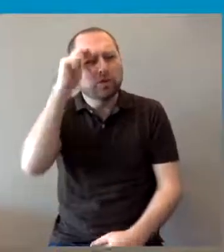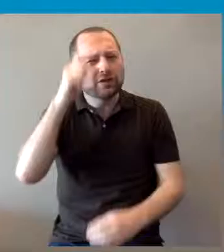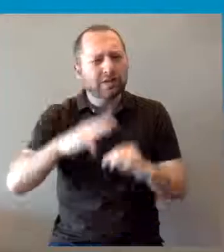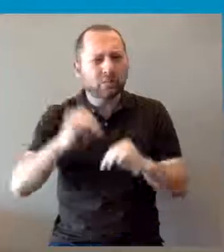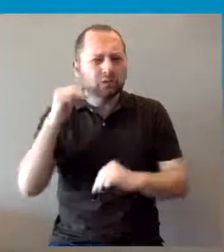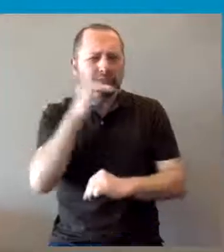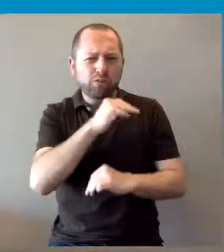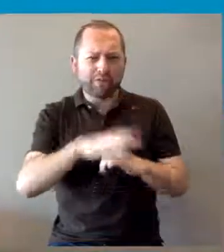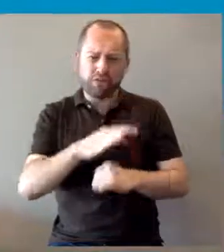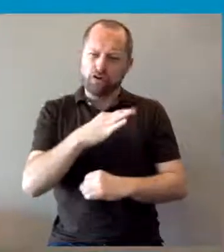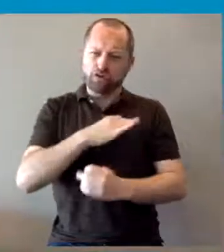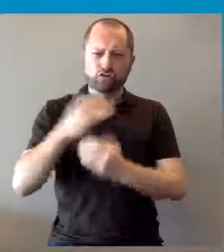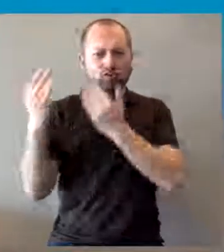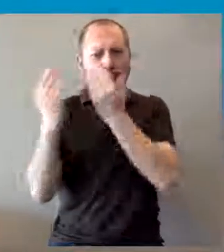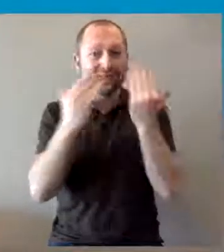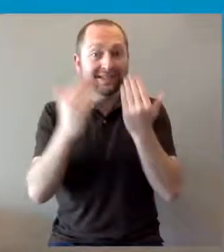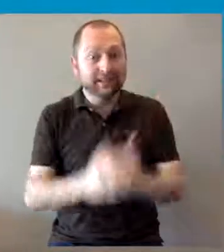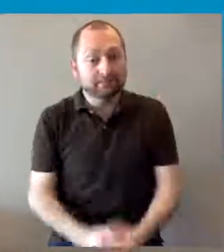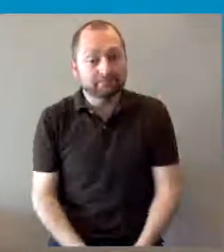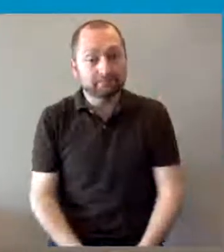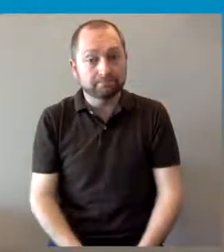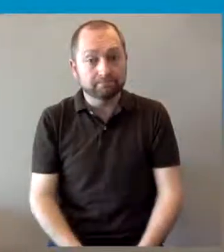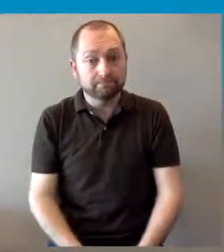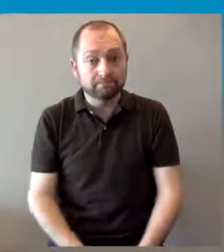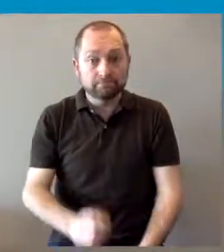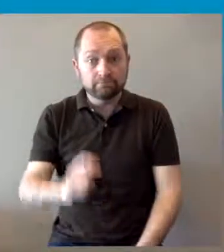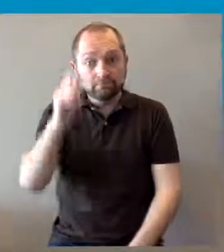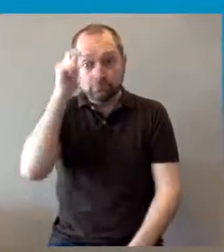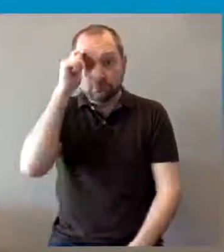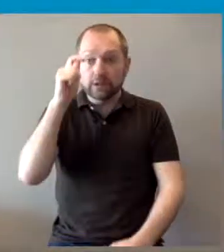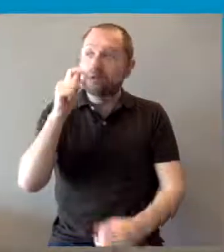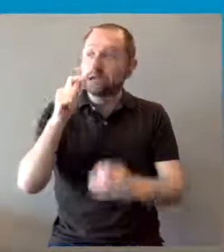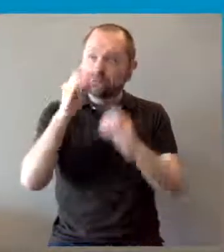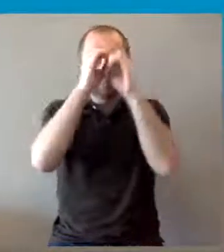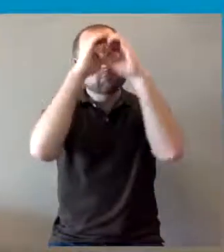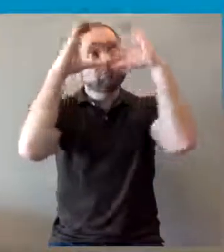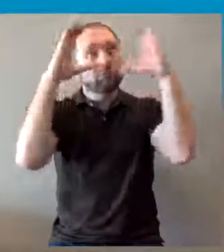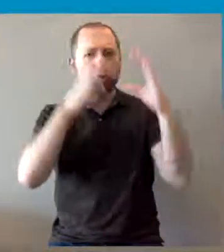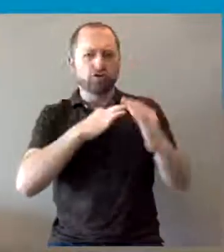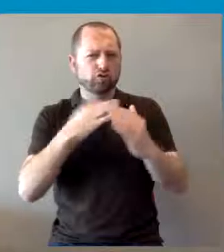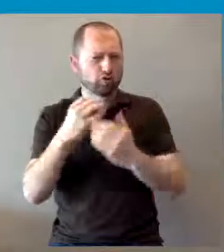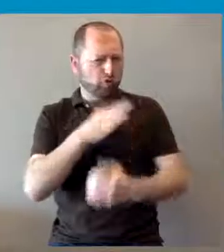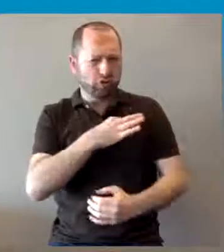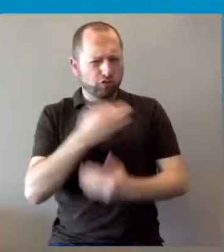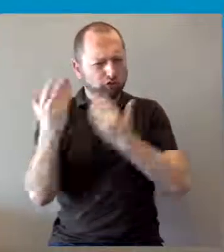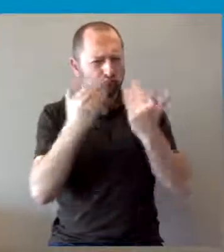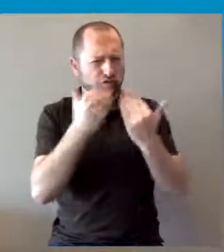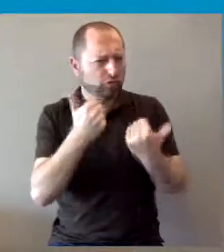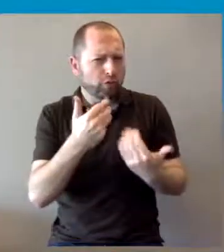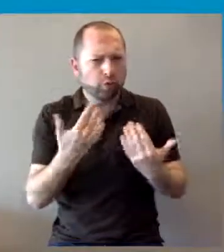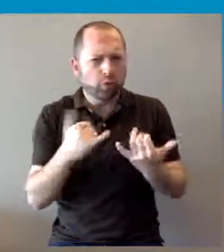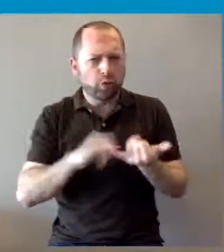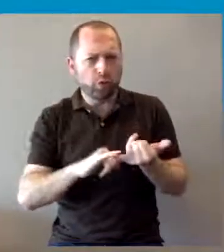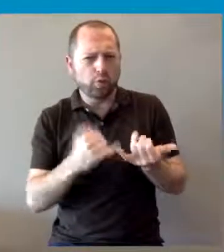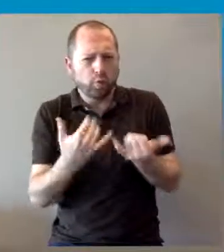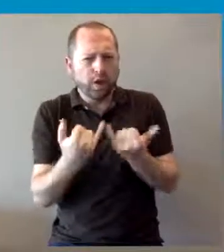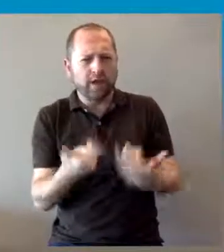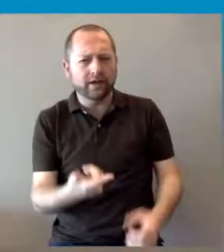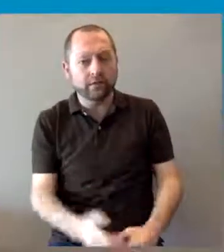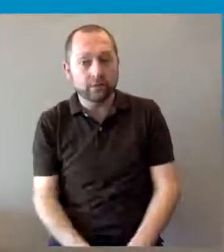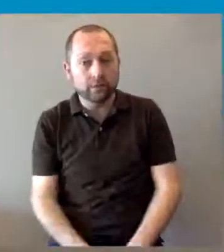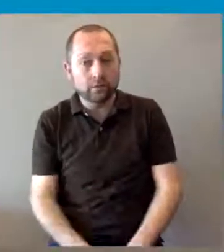So what do you consider to be the most important characteristics of a good reader? What do you think about when you picture a good reader, somebody who's good at reading? What are you